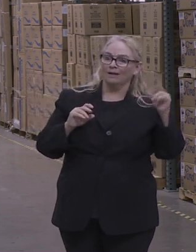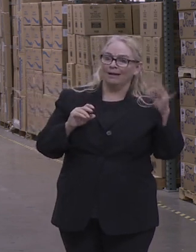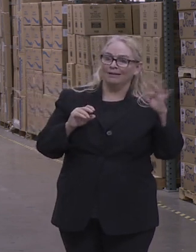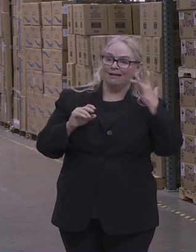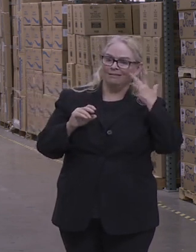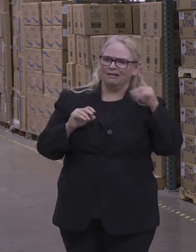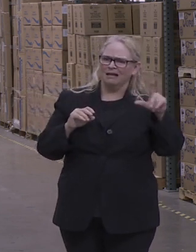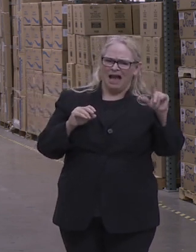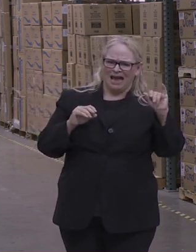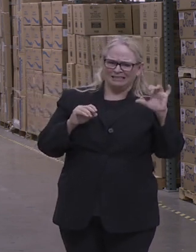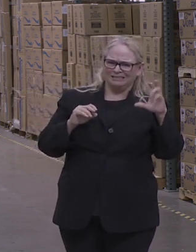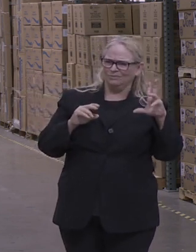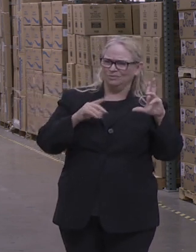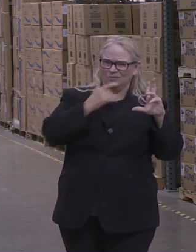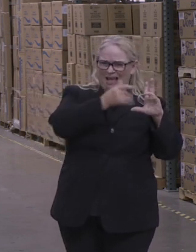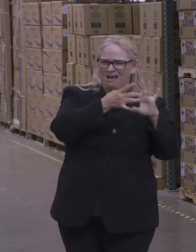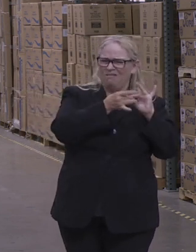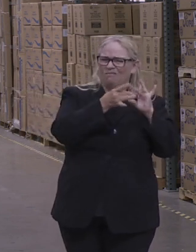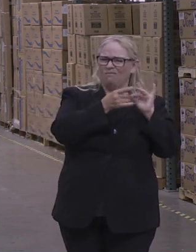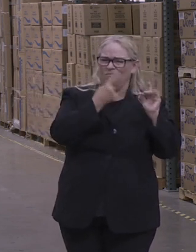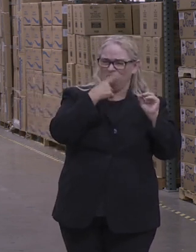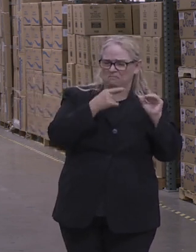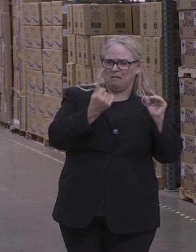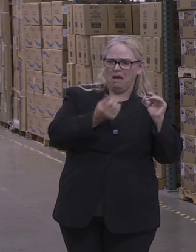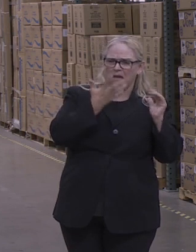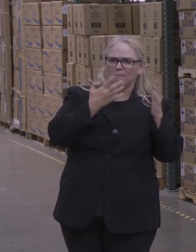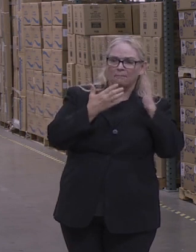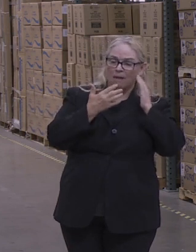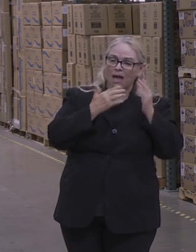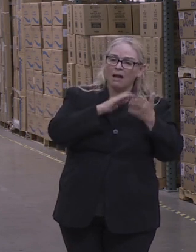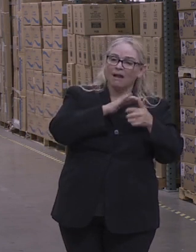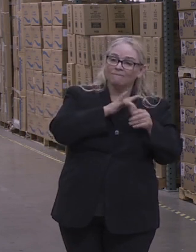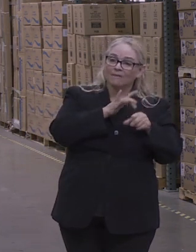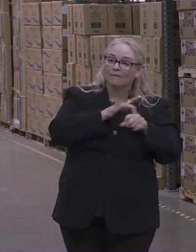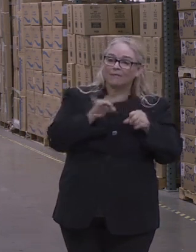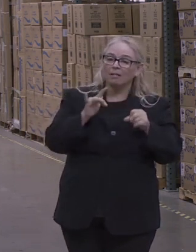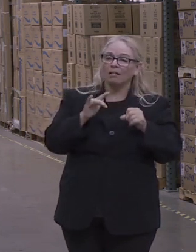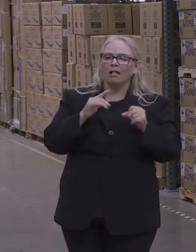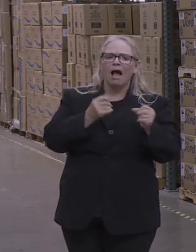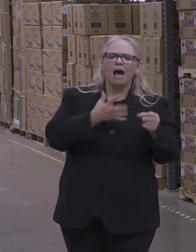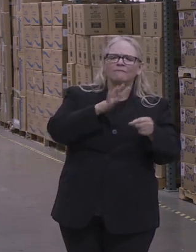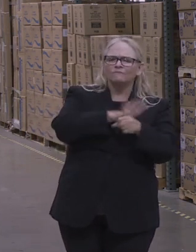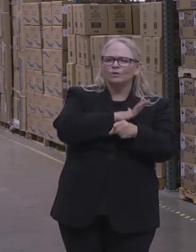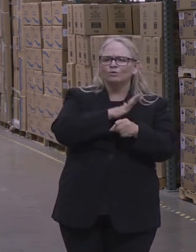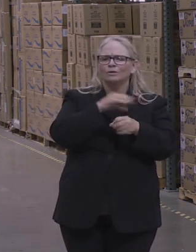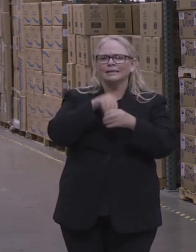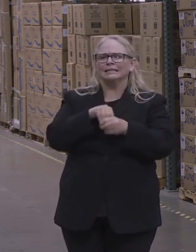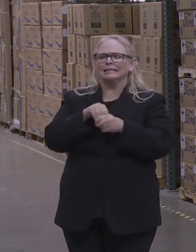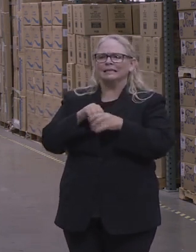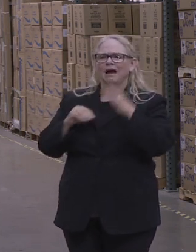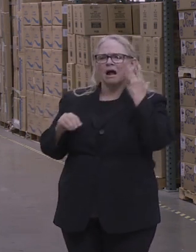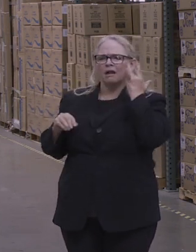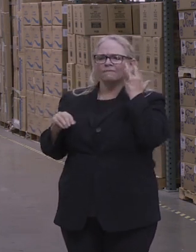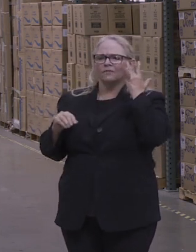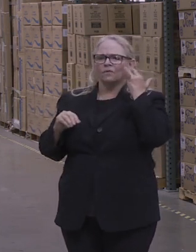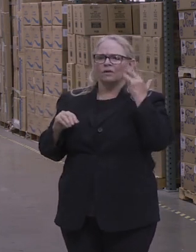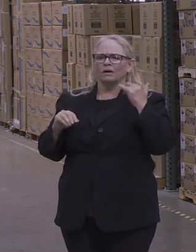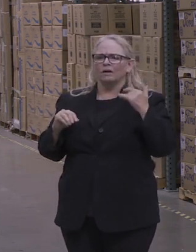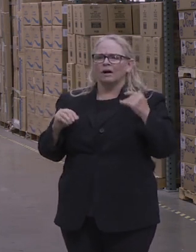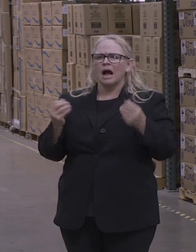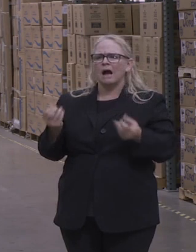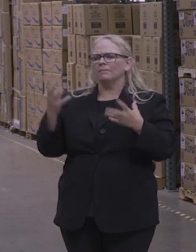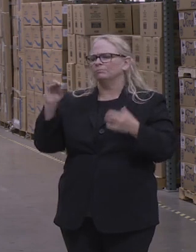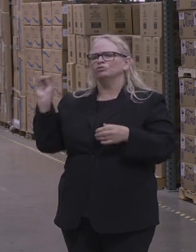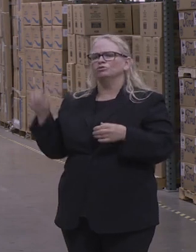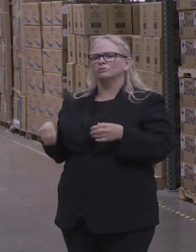beds, how many are occupied versus unoccupied? And of those available beds, how many are occupied by non-COVID patients? Yeah,